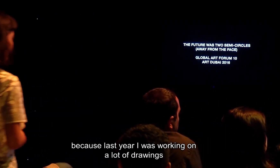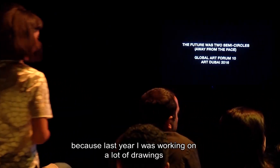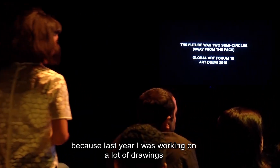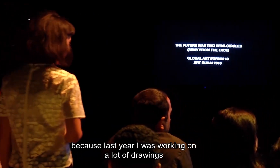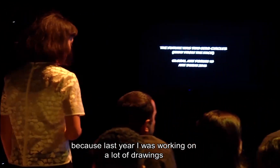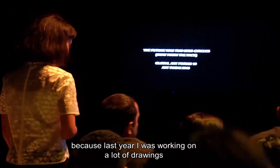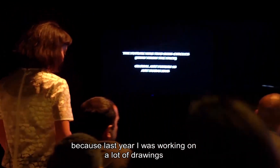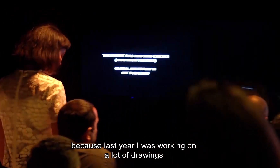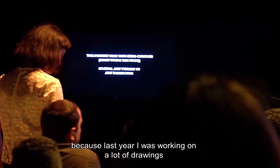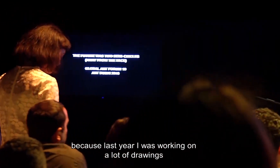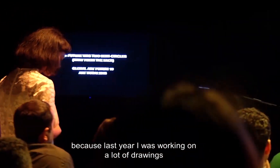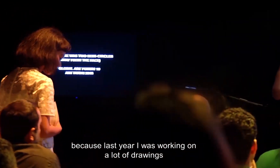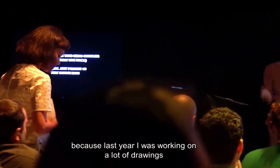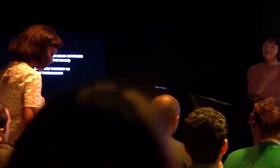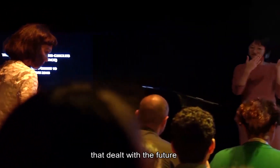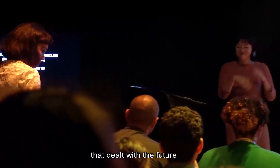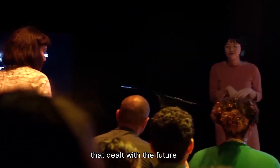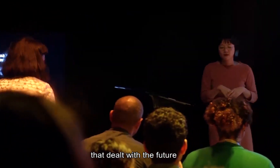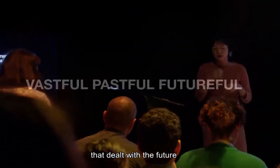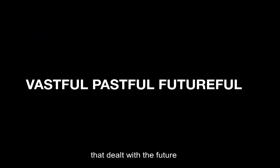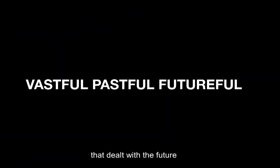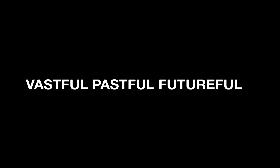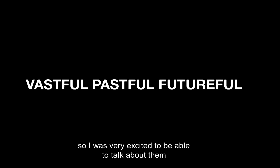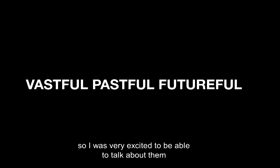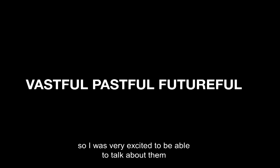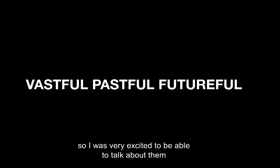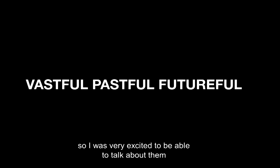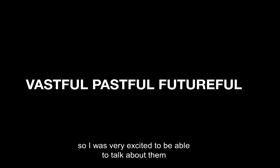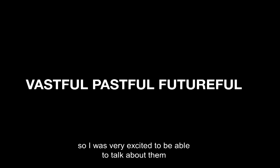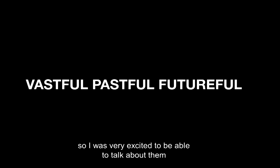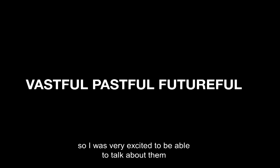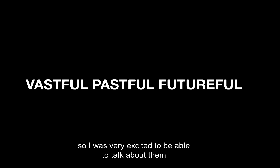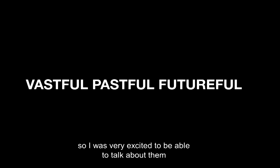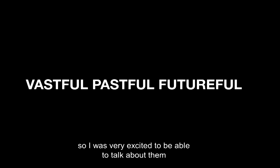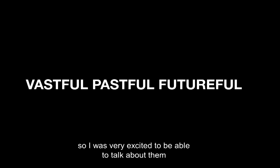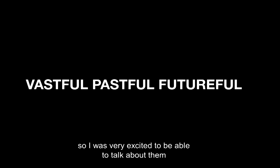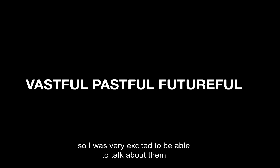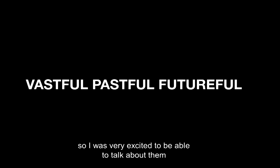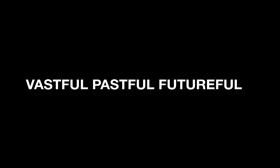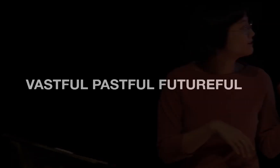I was working on a lot of drawings that dealt with the future, so I was very excited to be able to talk about them.